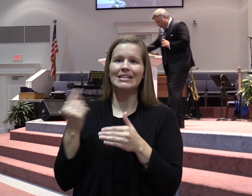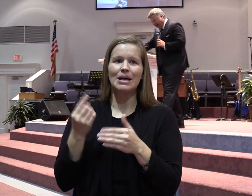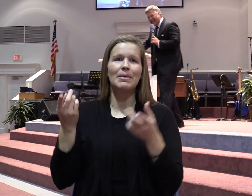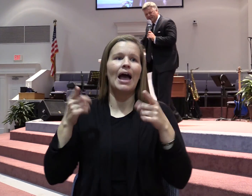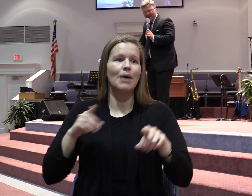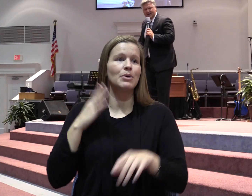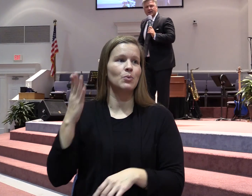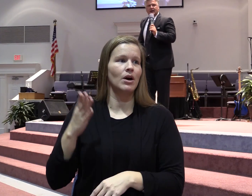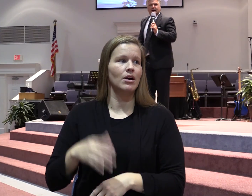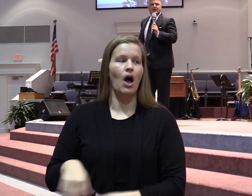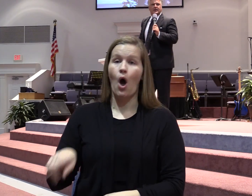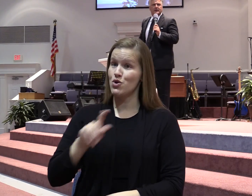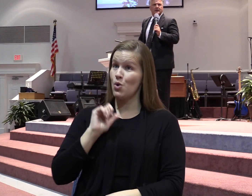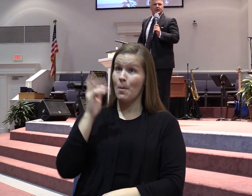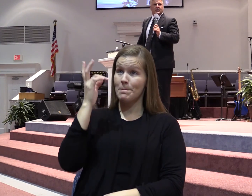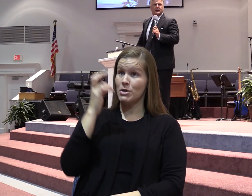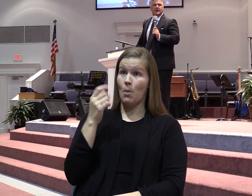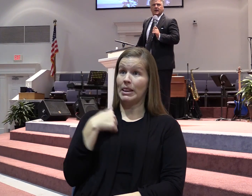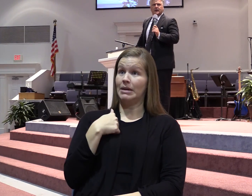You don't believe me.